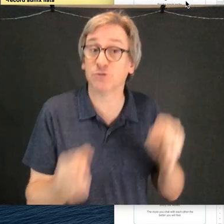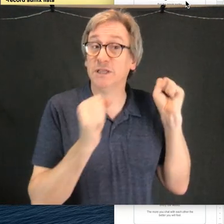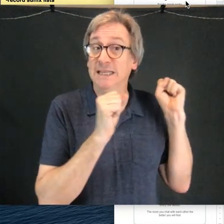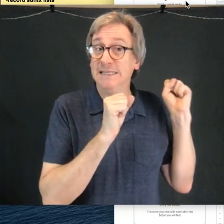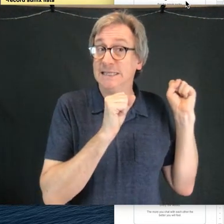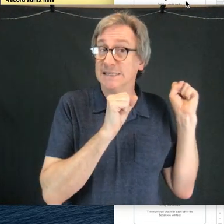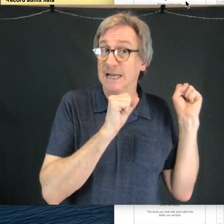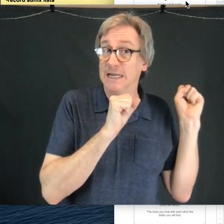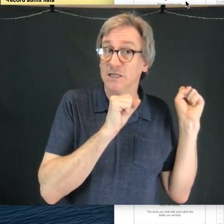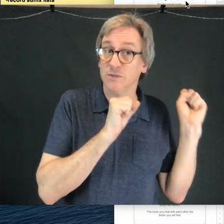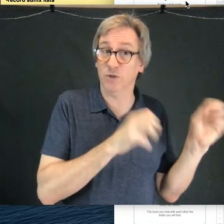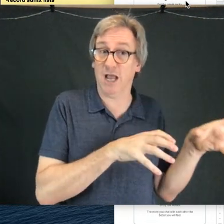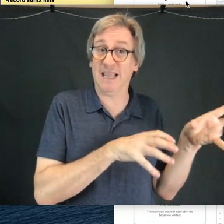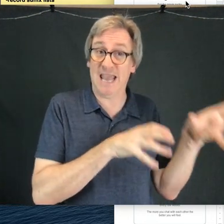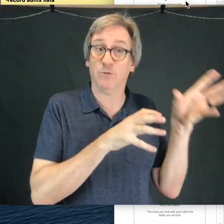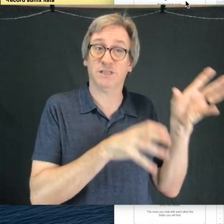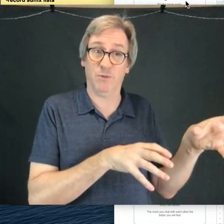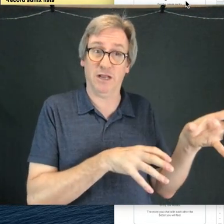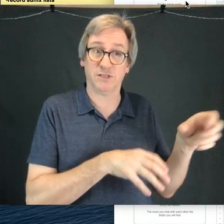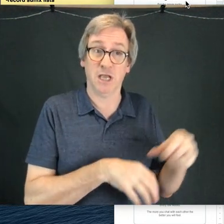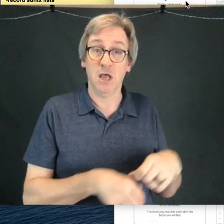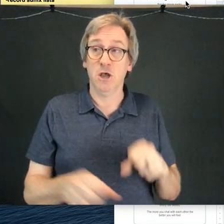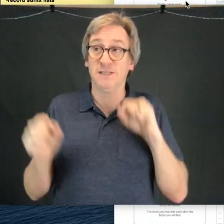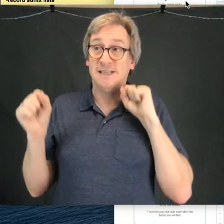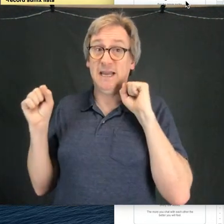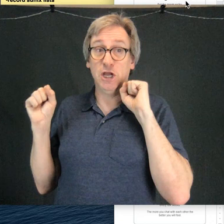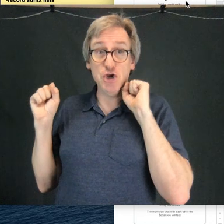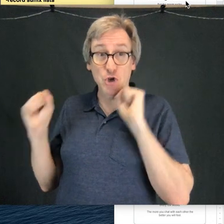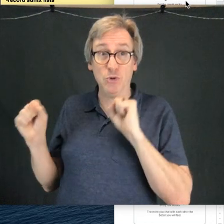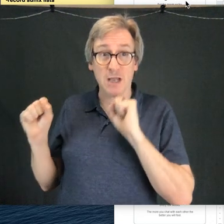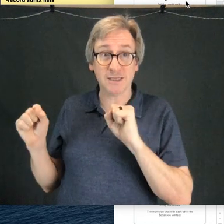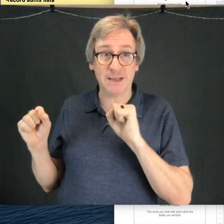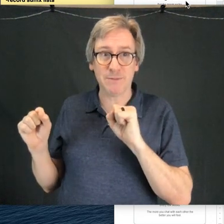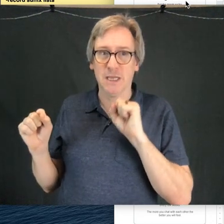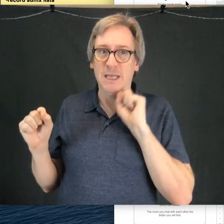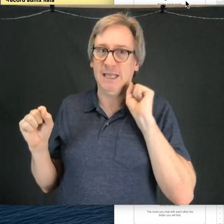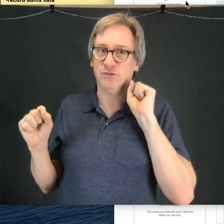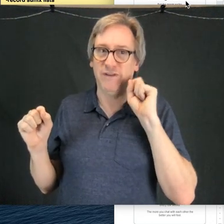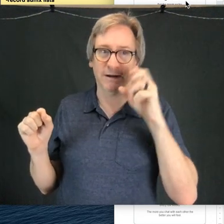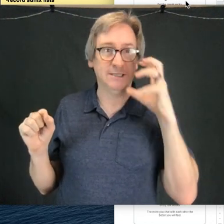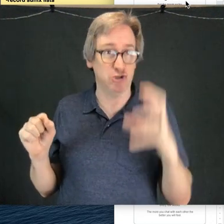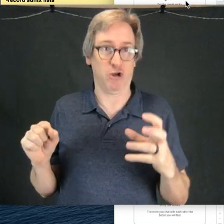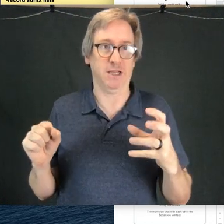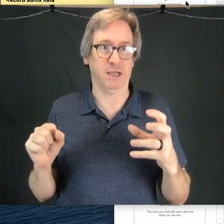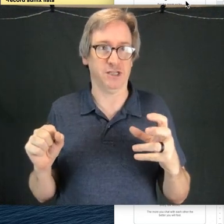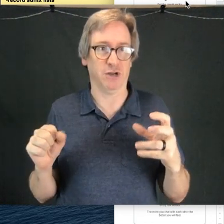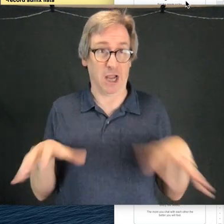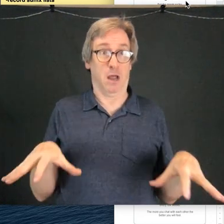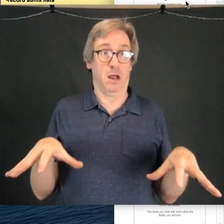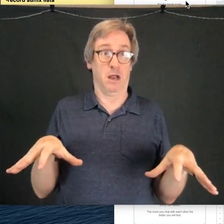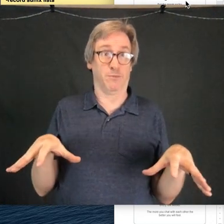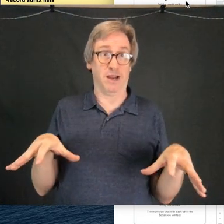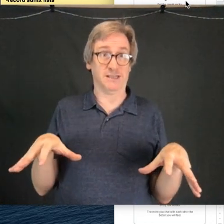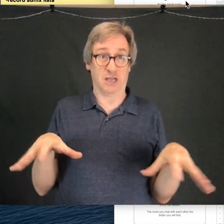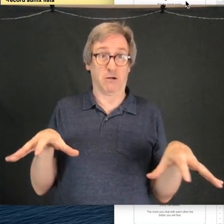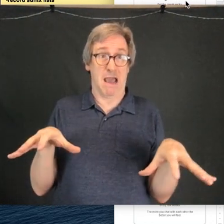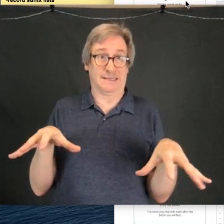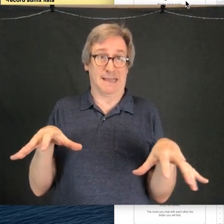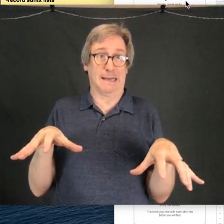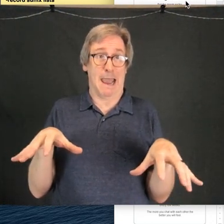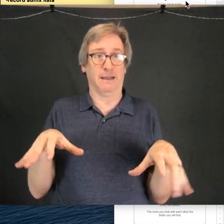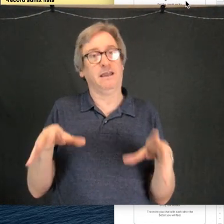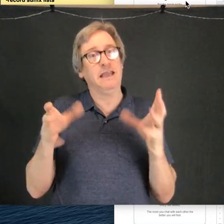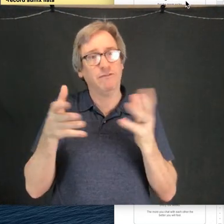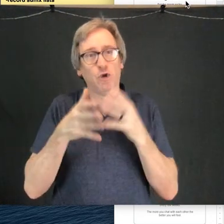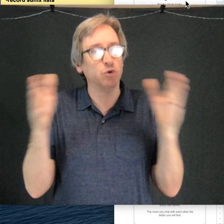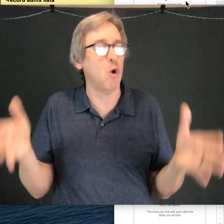it, it's really easy to sign it again with someone else. Signing a new concept is very daunting because you're like, oh, your brain says, I don't know how to